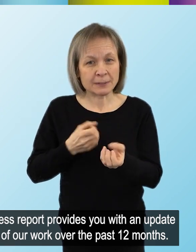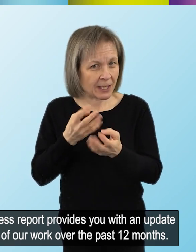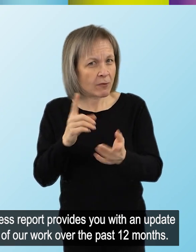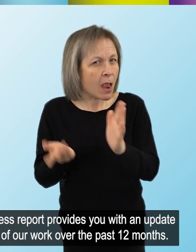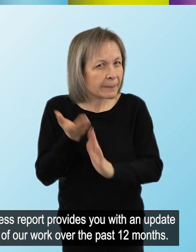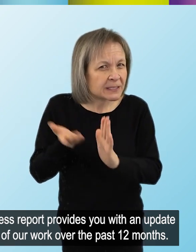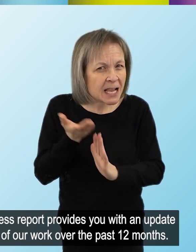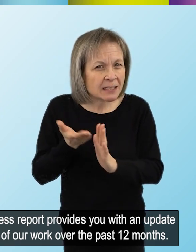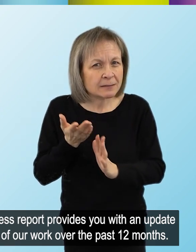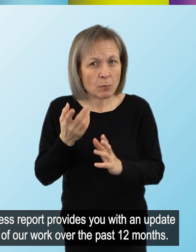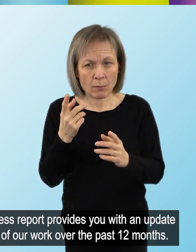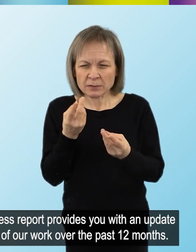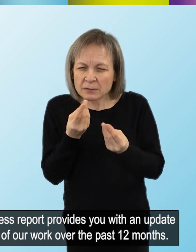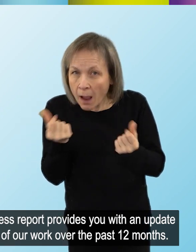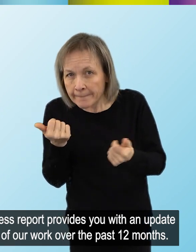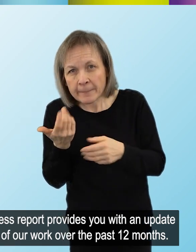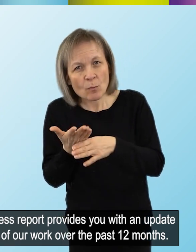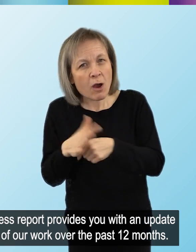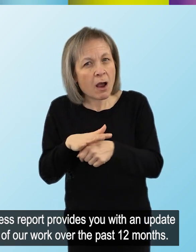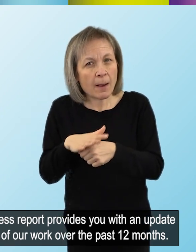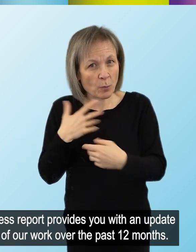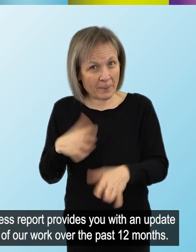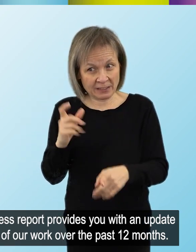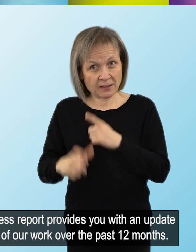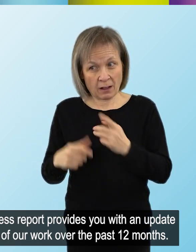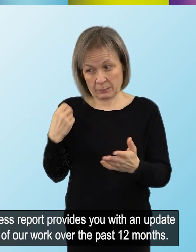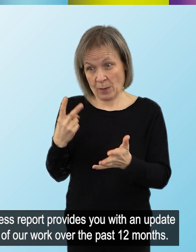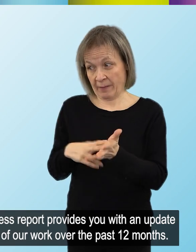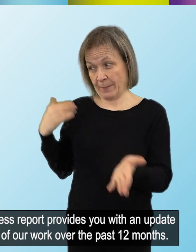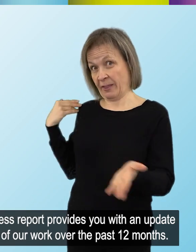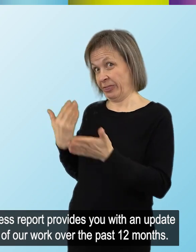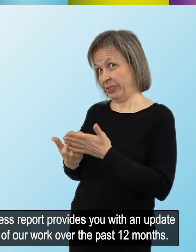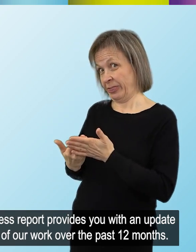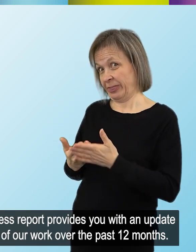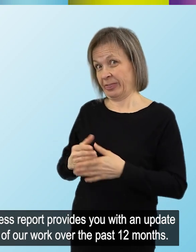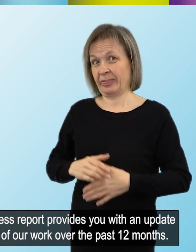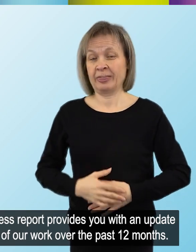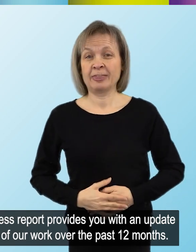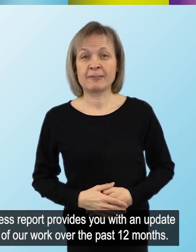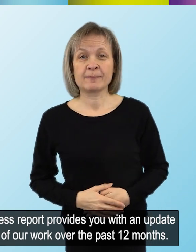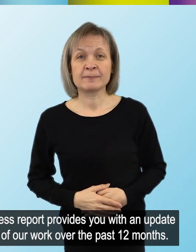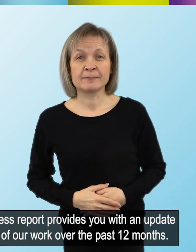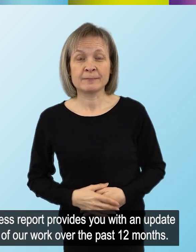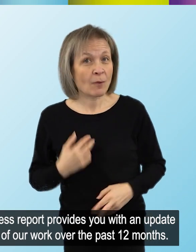This progress report provides you with an update on some of our work over the past 12 months.